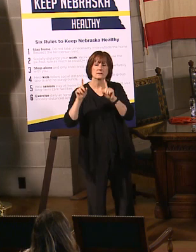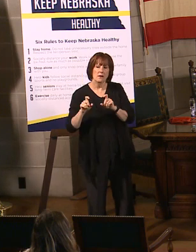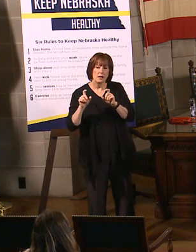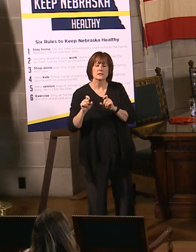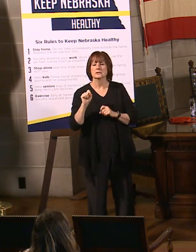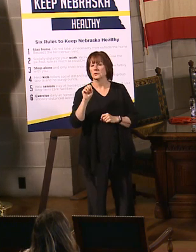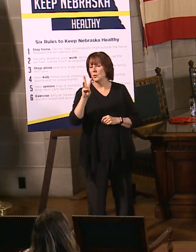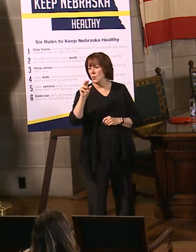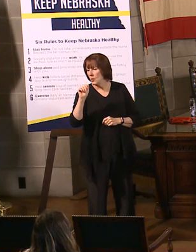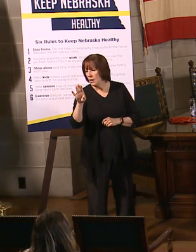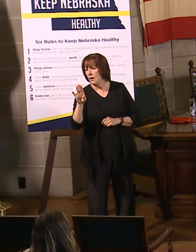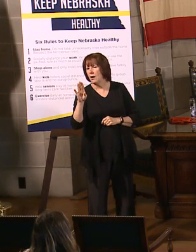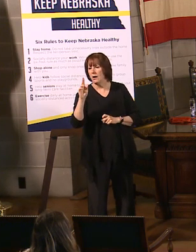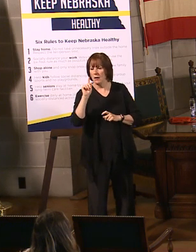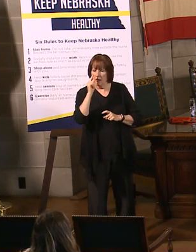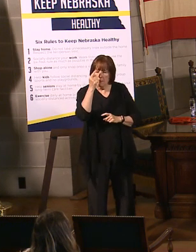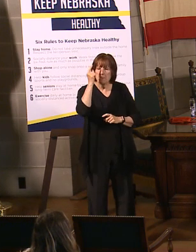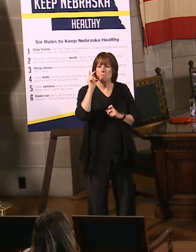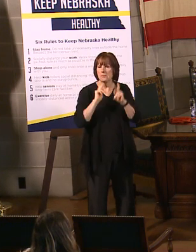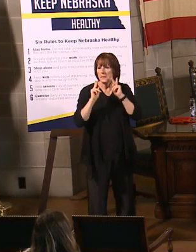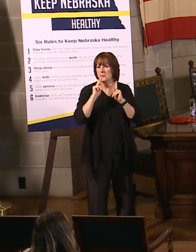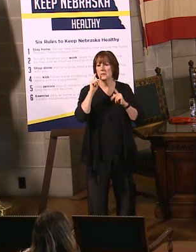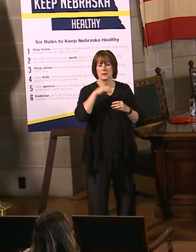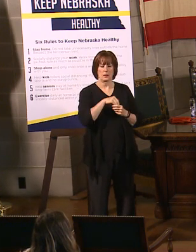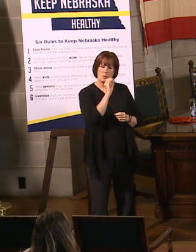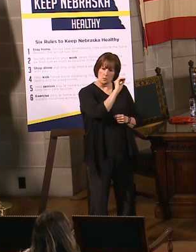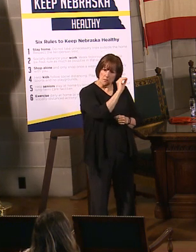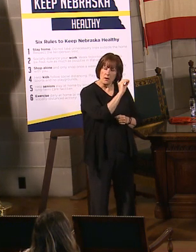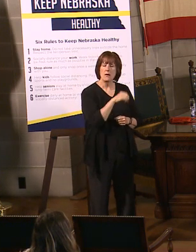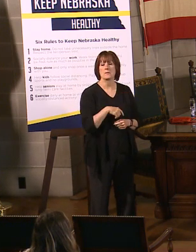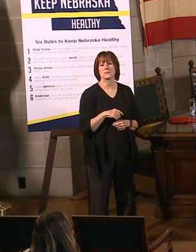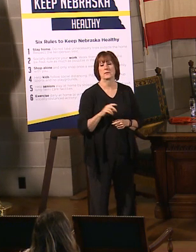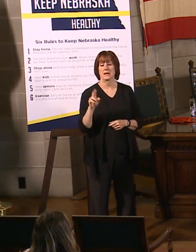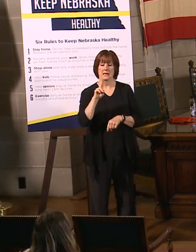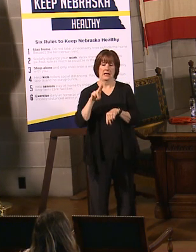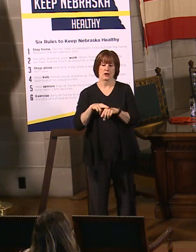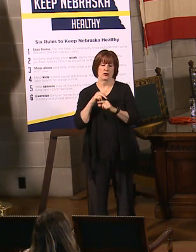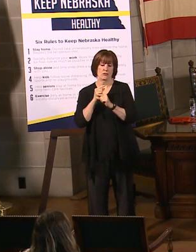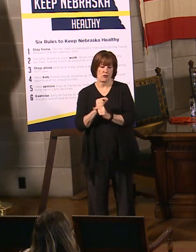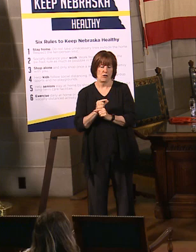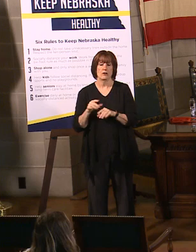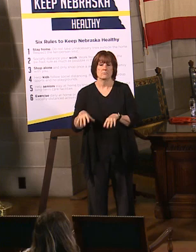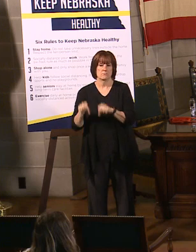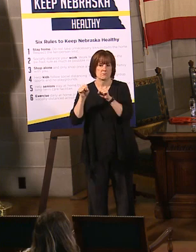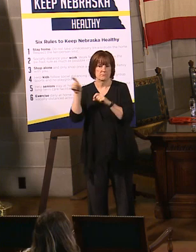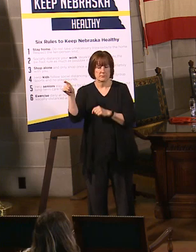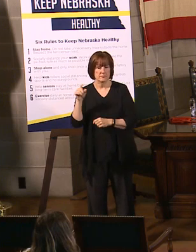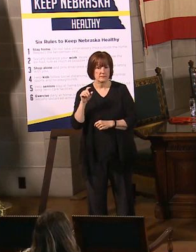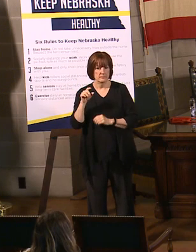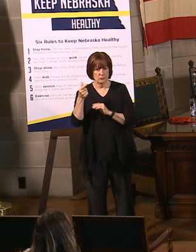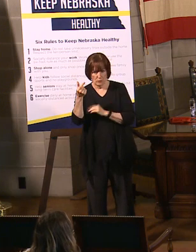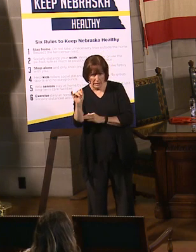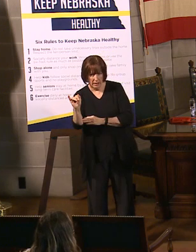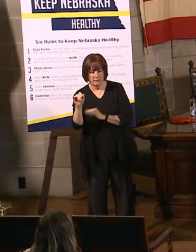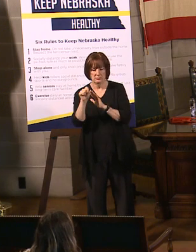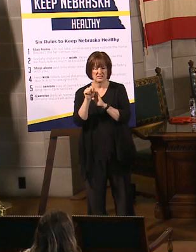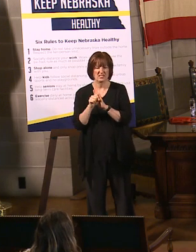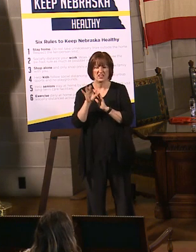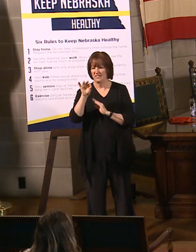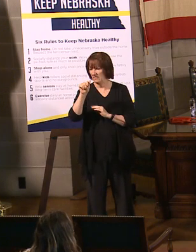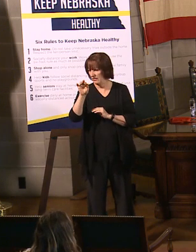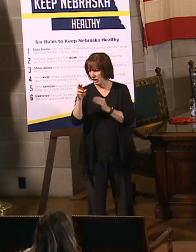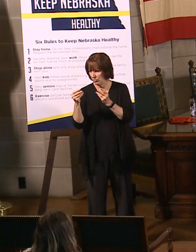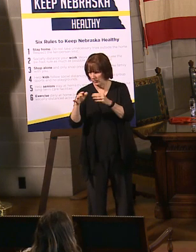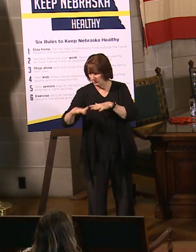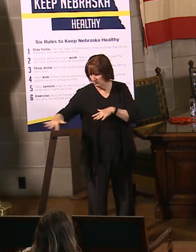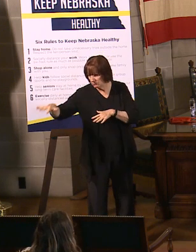swabbing for the site we had in Omaha. We had the National Guard doing it in Grand Island at the State Fairgrounds. Again, I think it all went